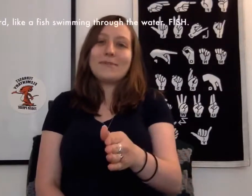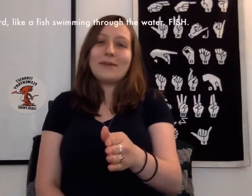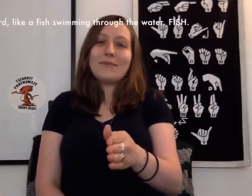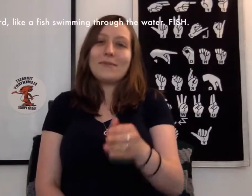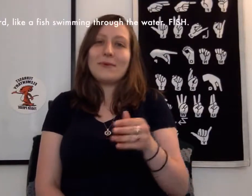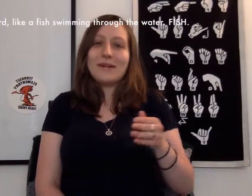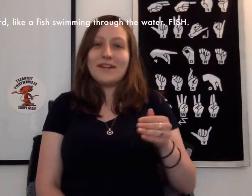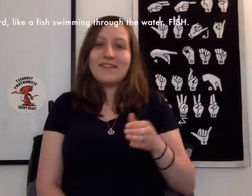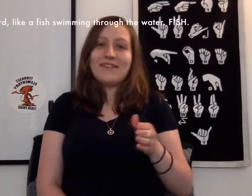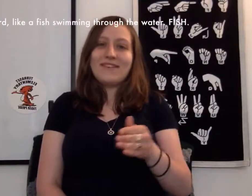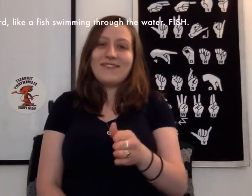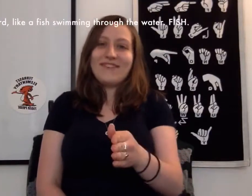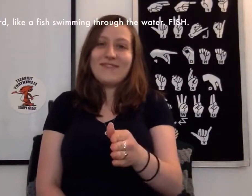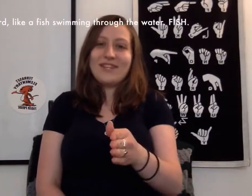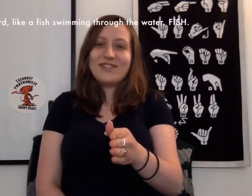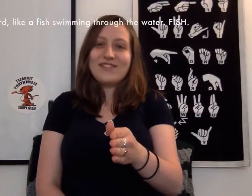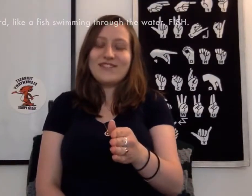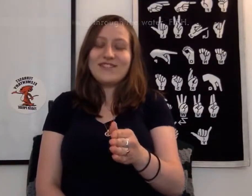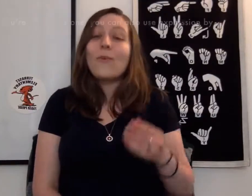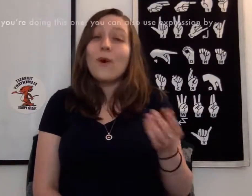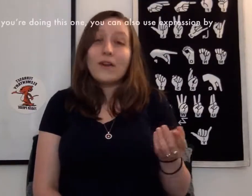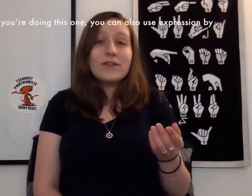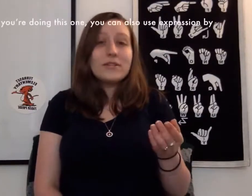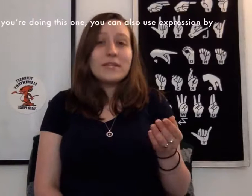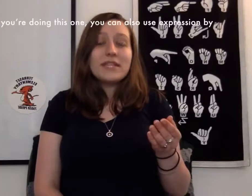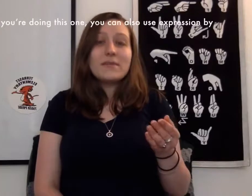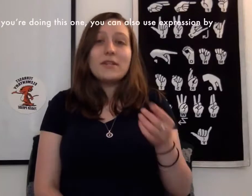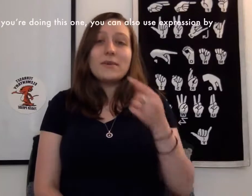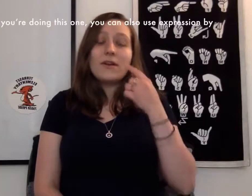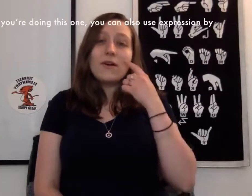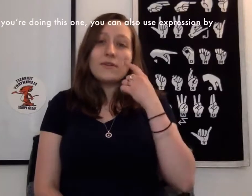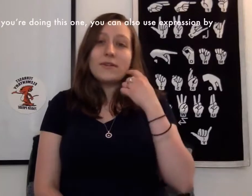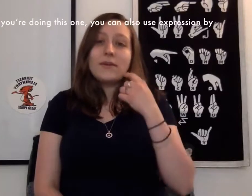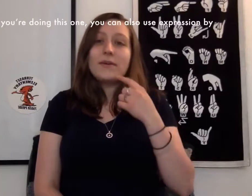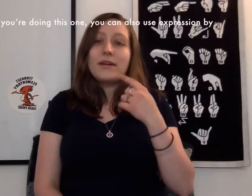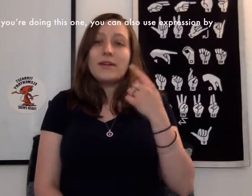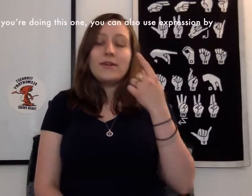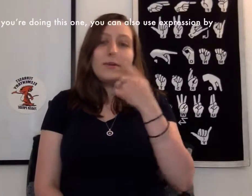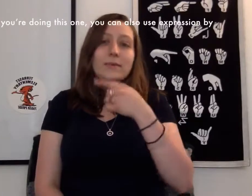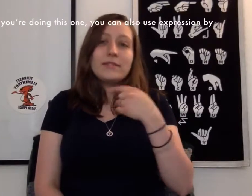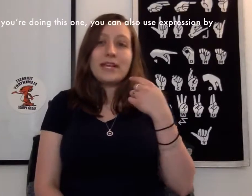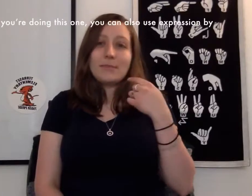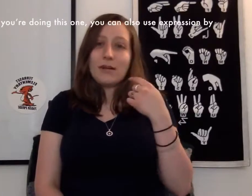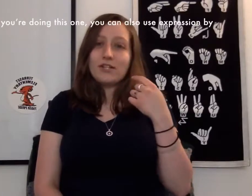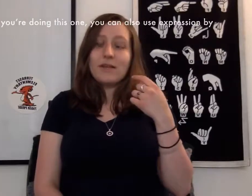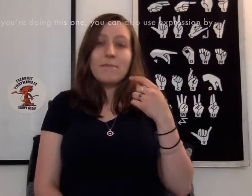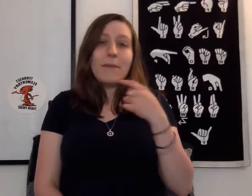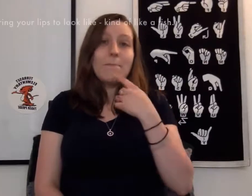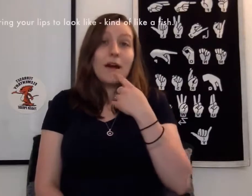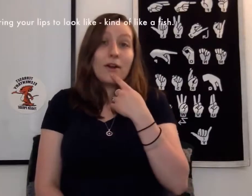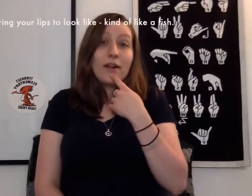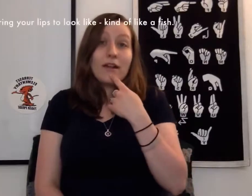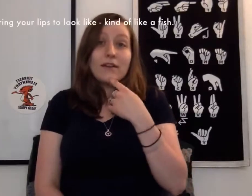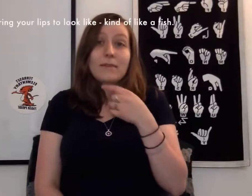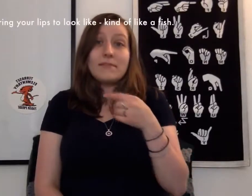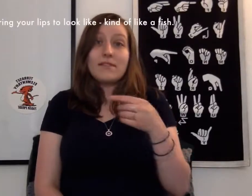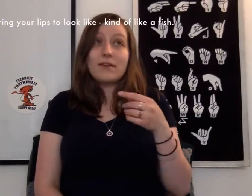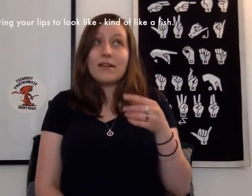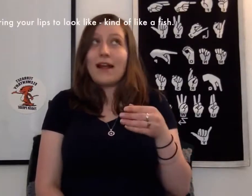through the water. Fish. While you're doing this one, you can also use expression by puckering your lips to look like kind of